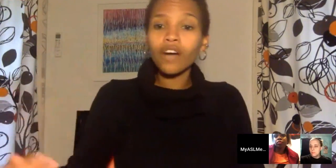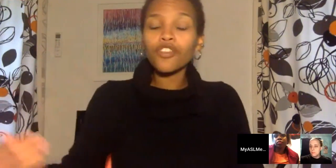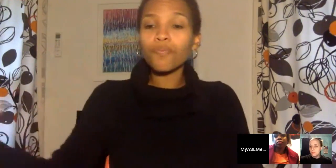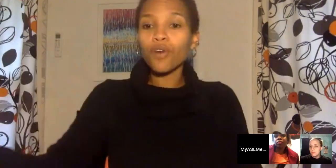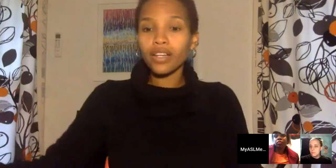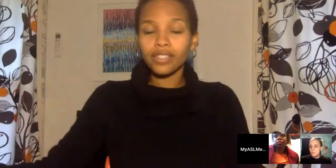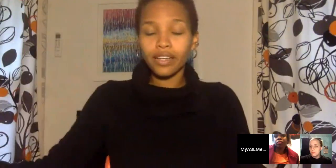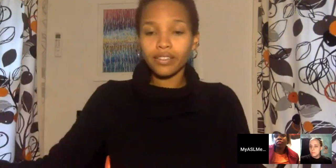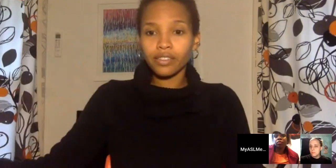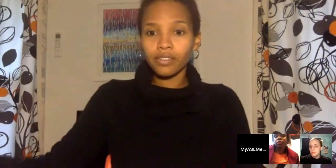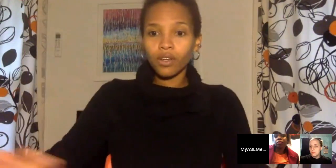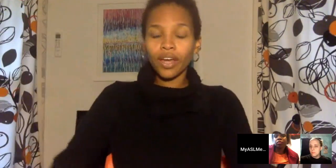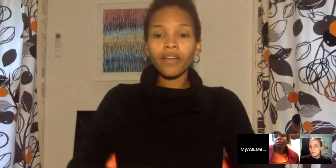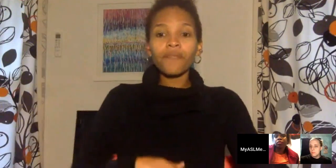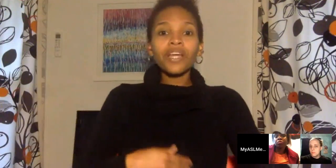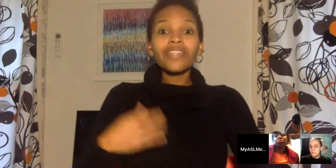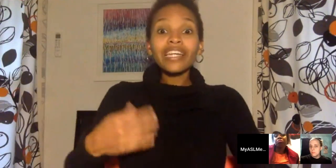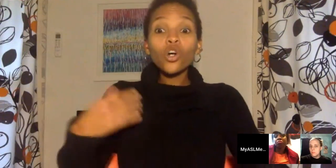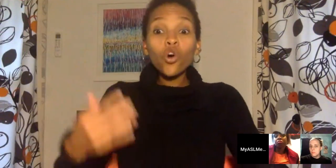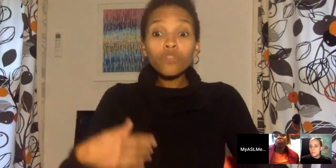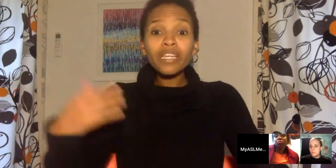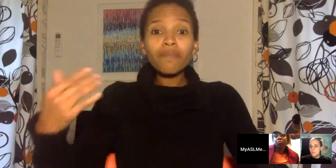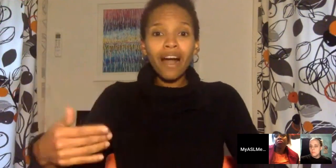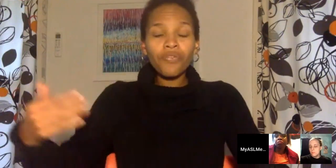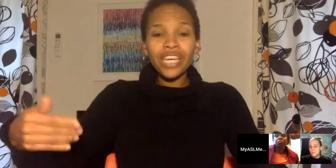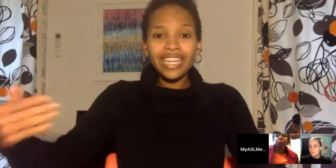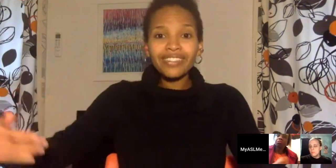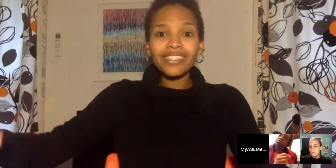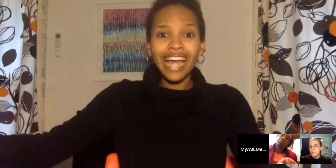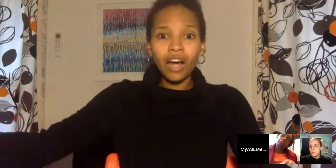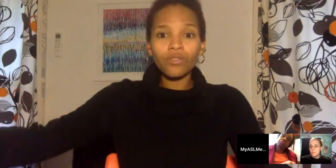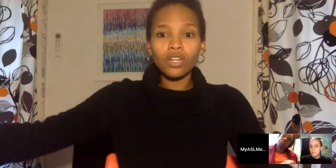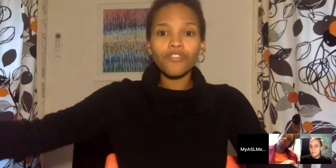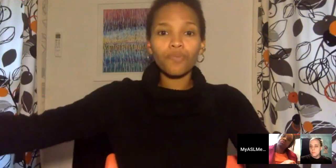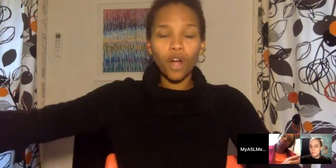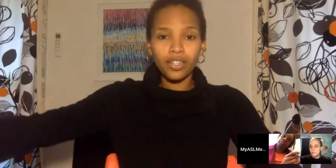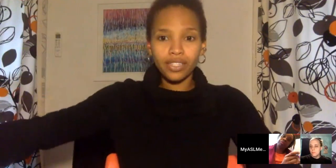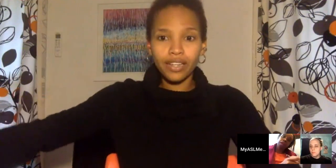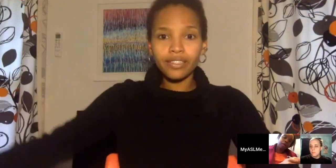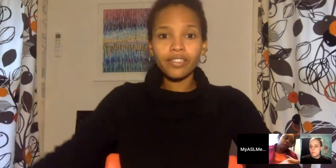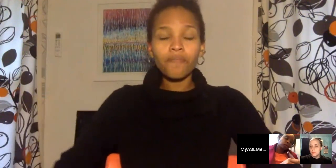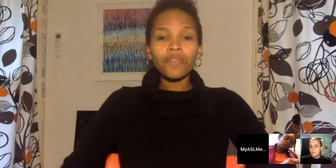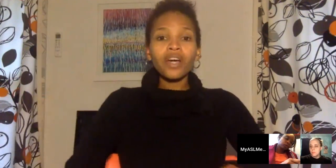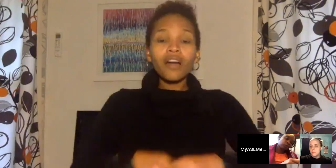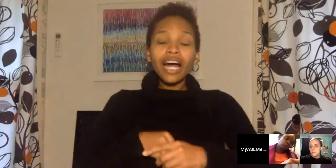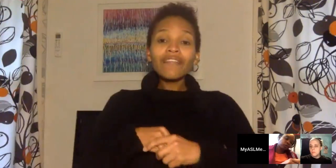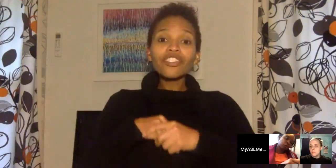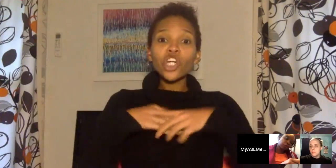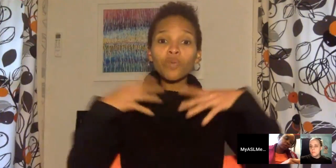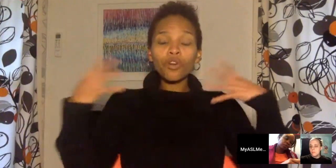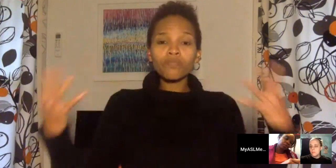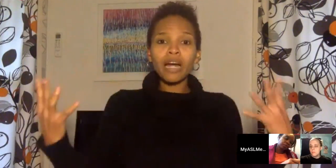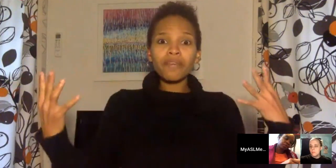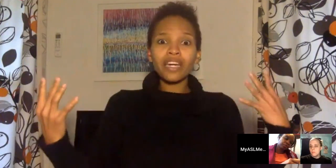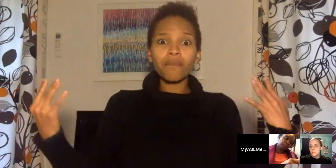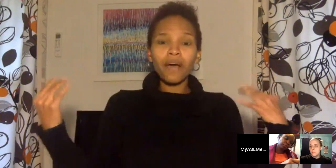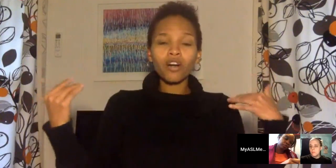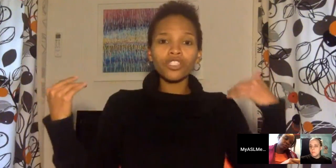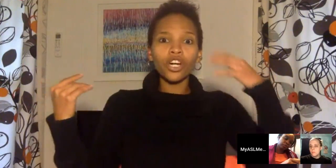the process, okay? They told me about the ins and outs of the process. A lot of interpreters might be compelled to